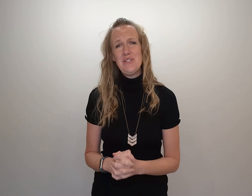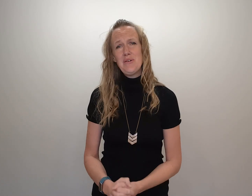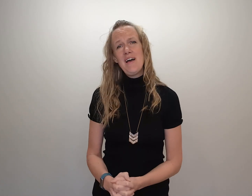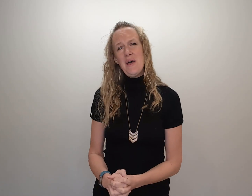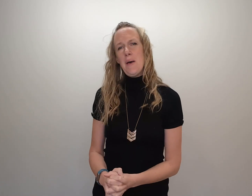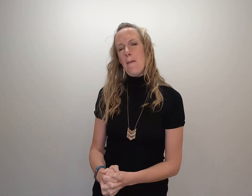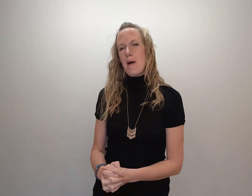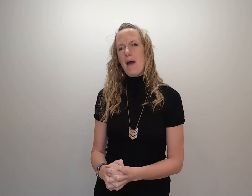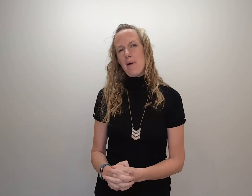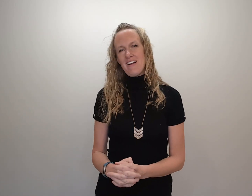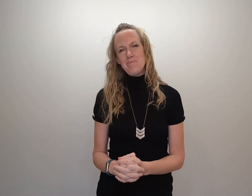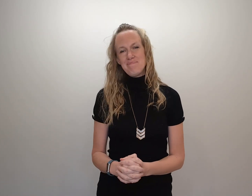You by Matt Maher.